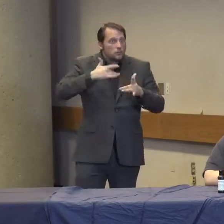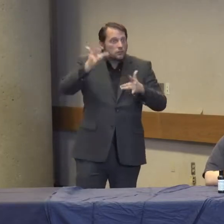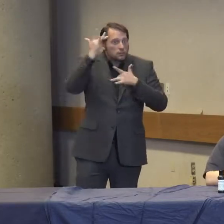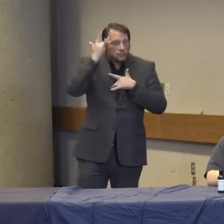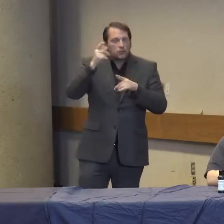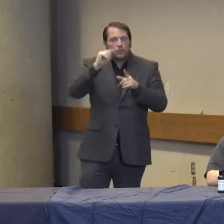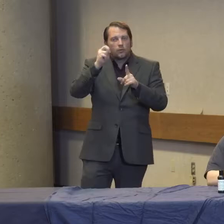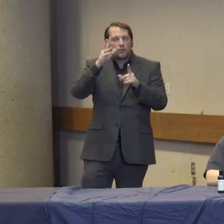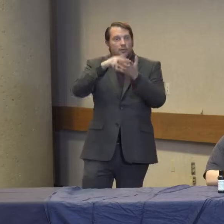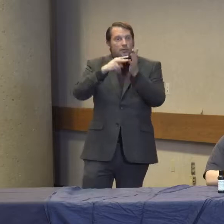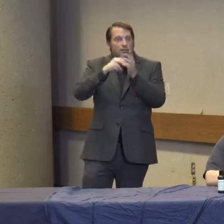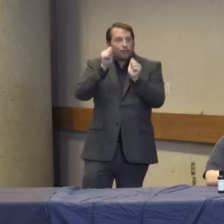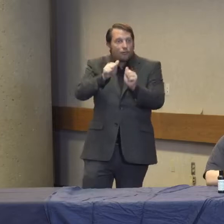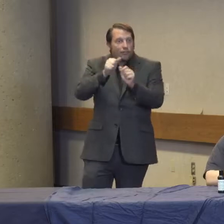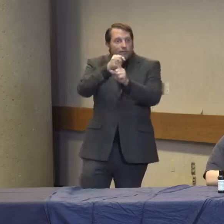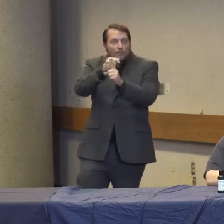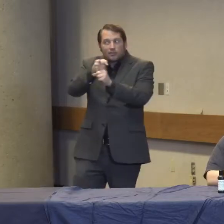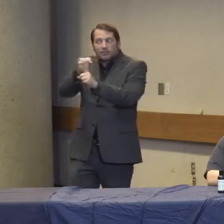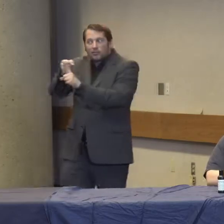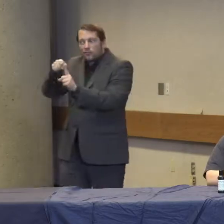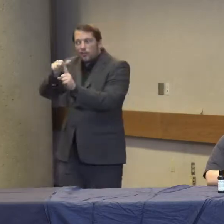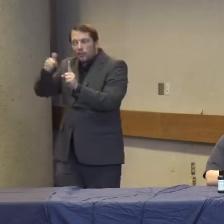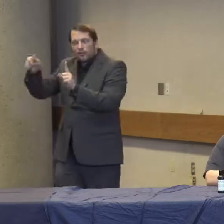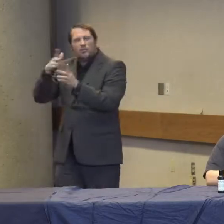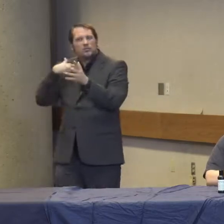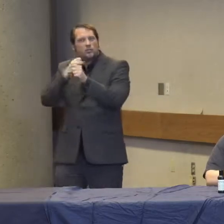are a number of people quarantined based on their exposures to,